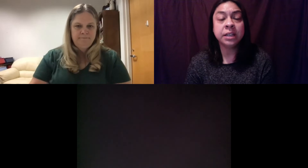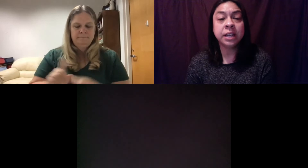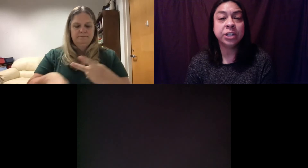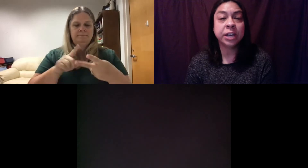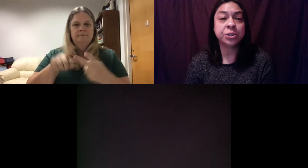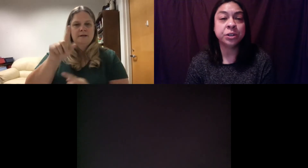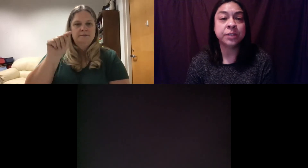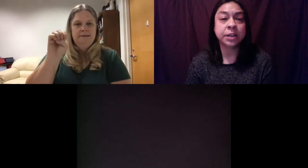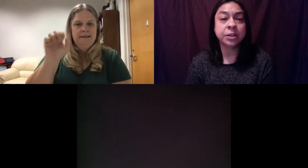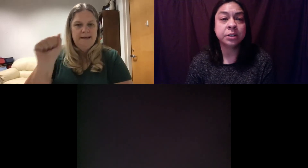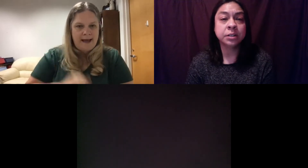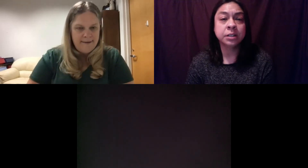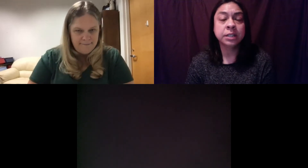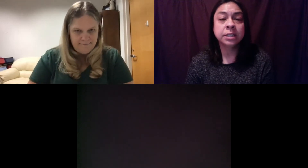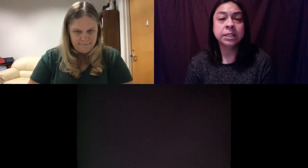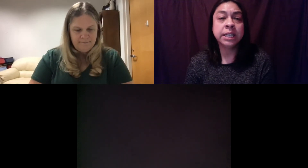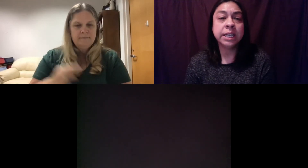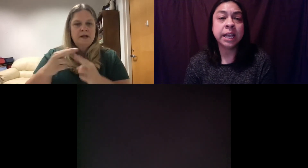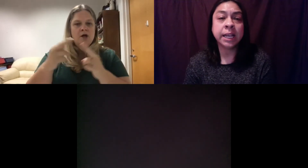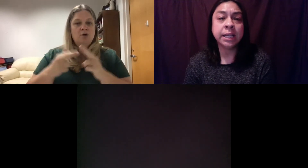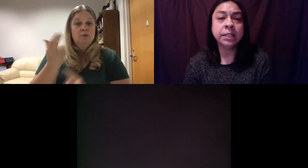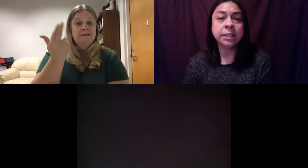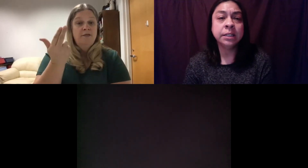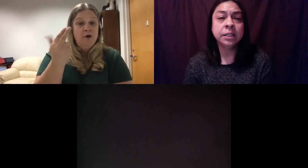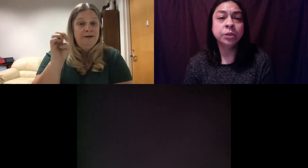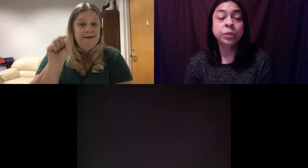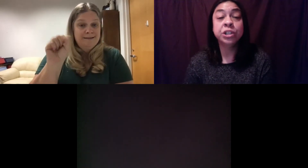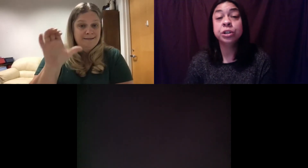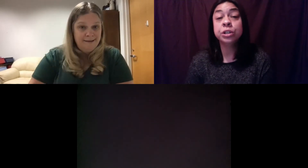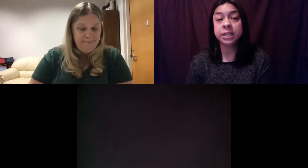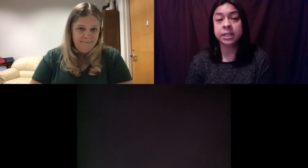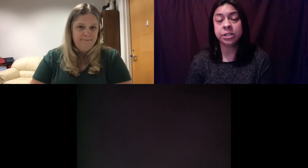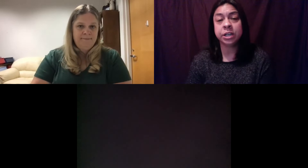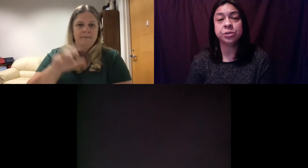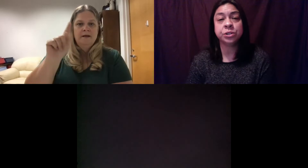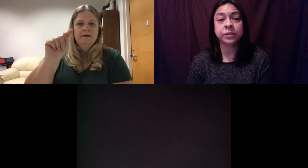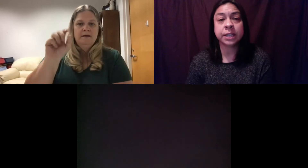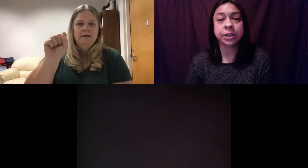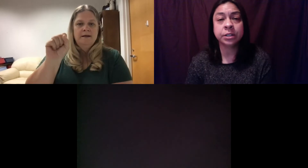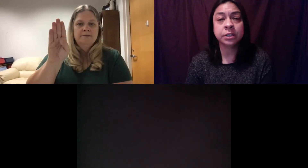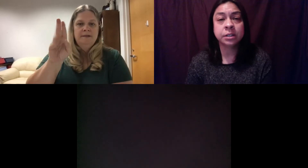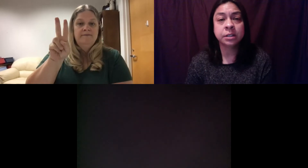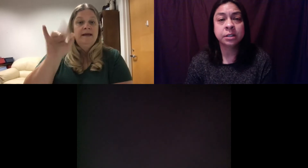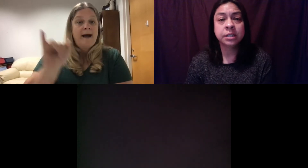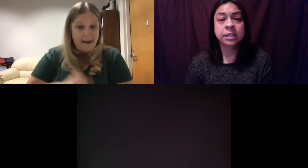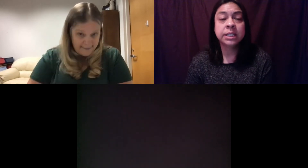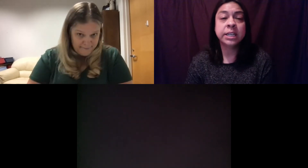11 Educational Service Center, TEA, Region 13 Educational Service Center,